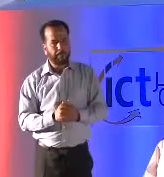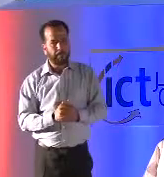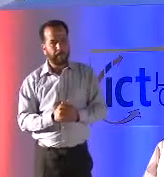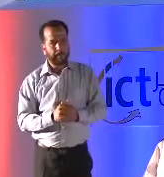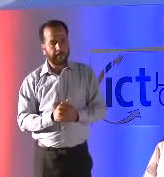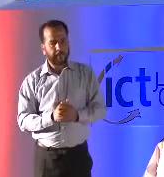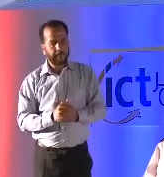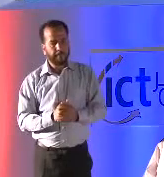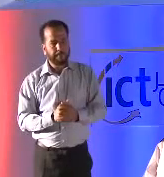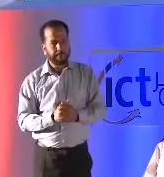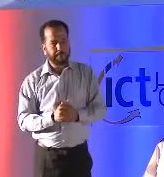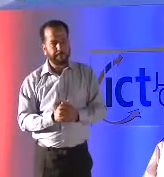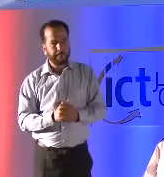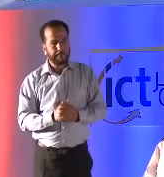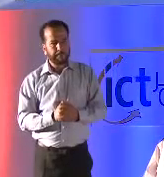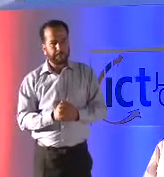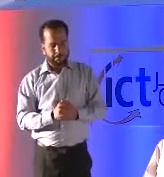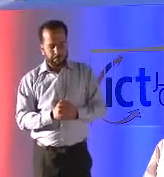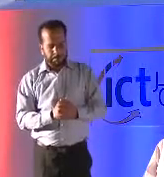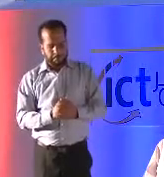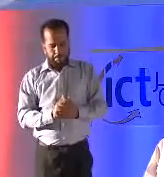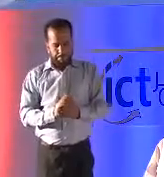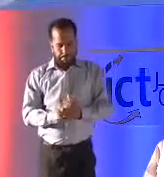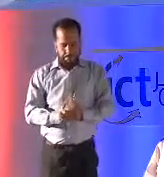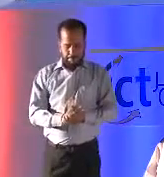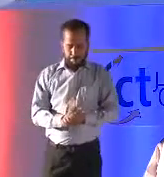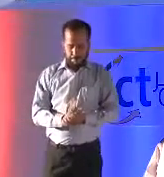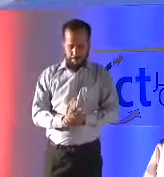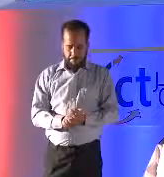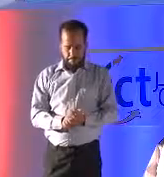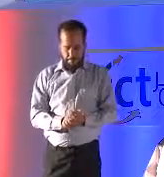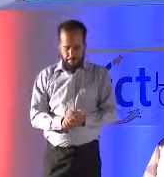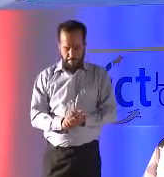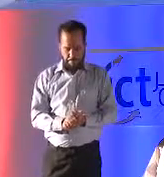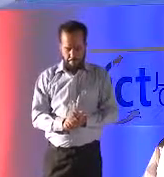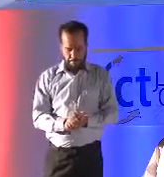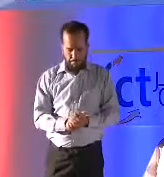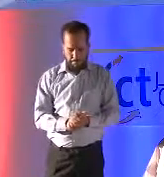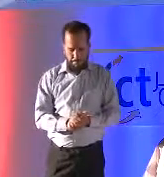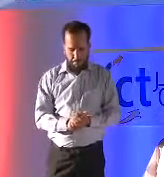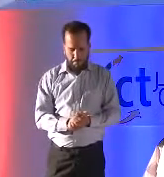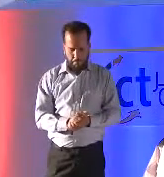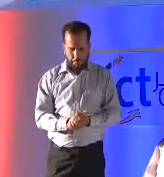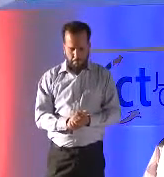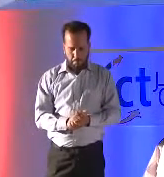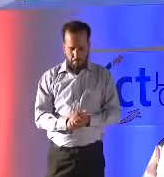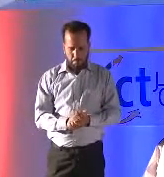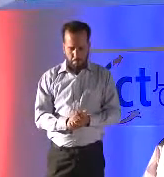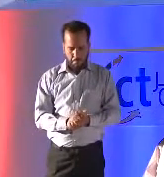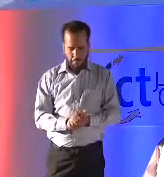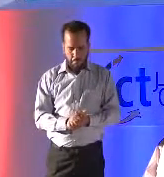adaptive technology or the market for people with disability as a niche market. Unfortunately, we're a